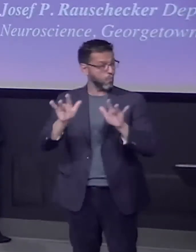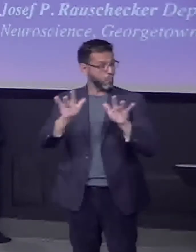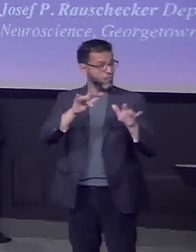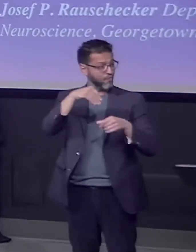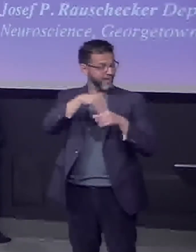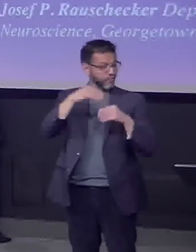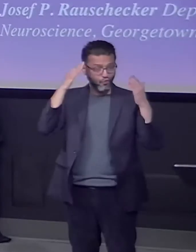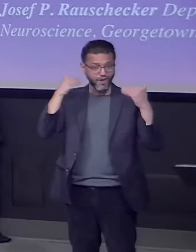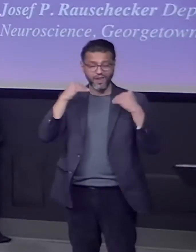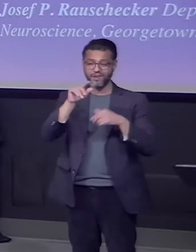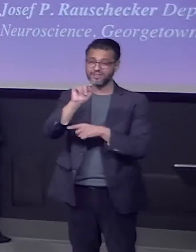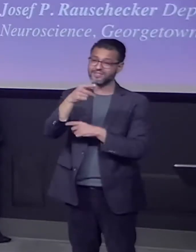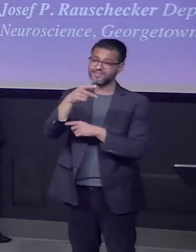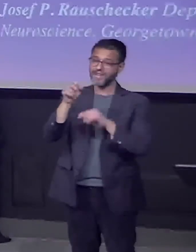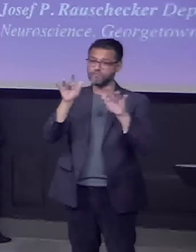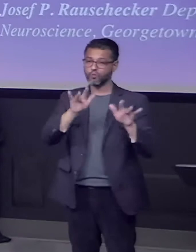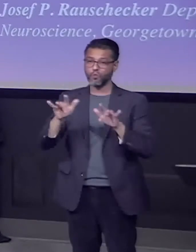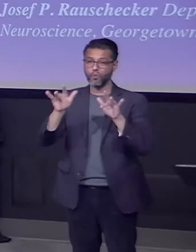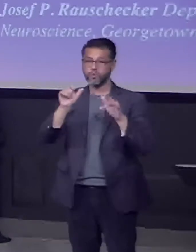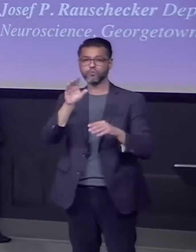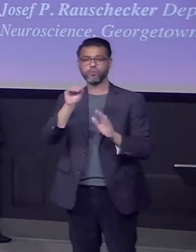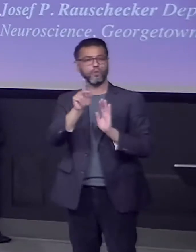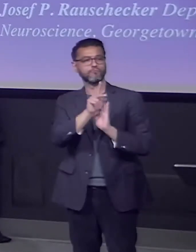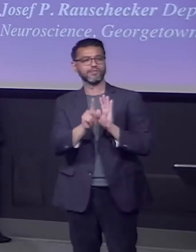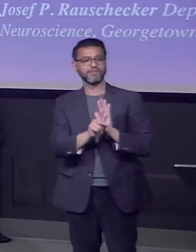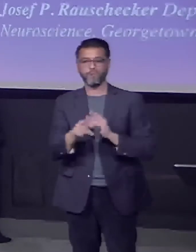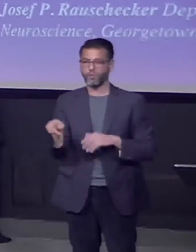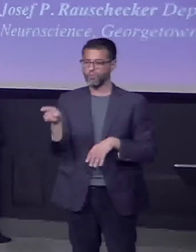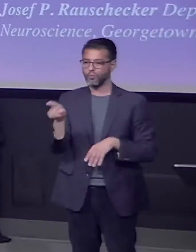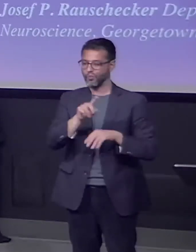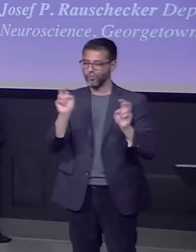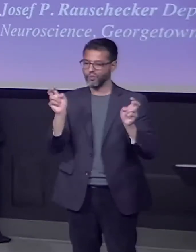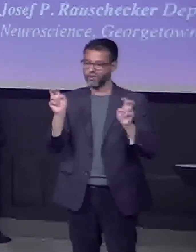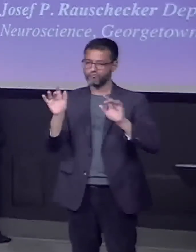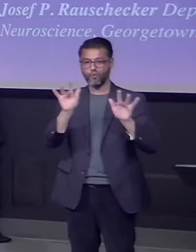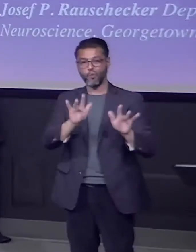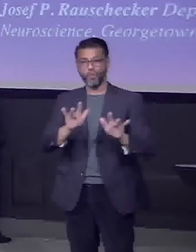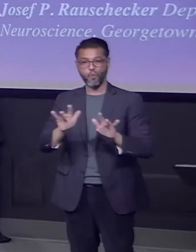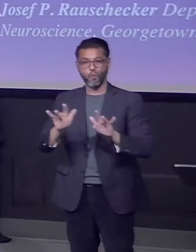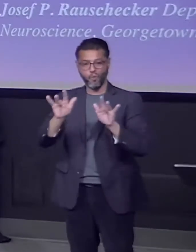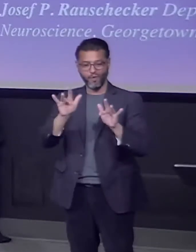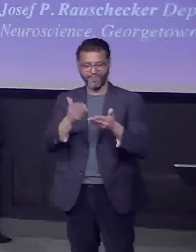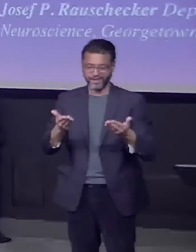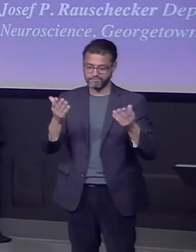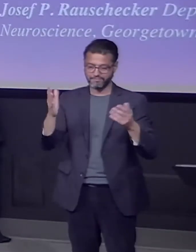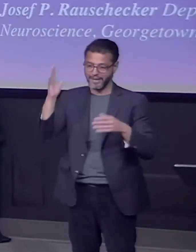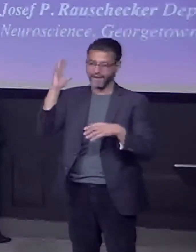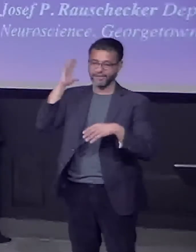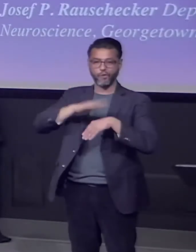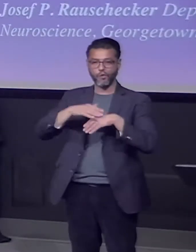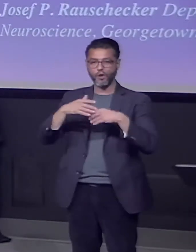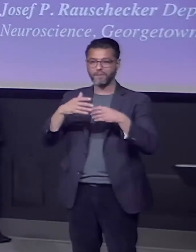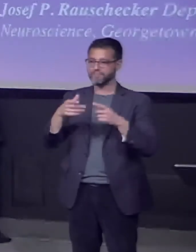you record something on a medium, electromagnetic tape,